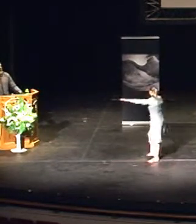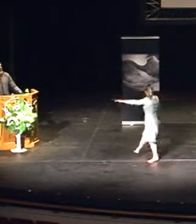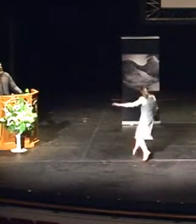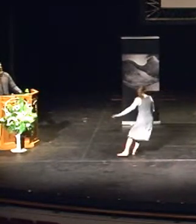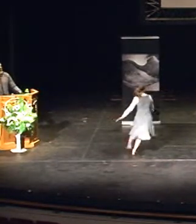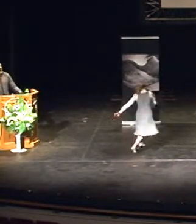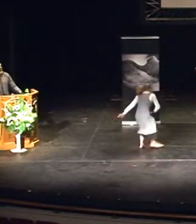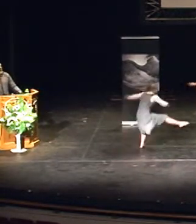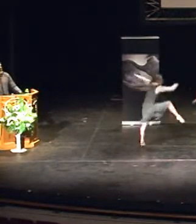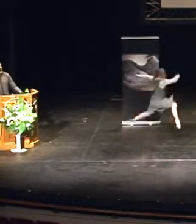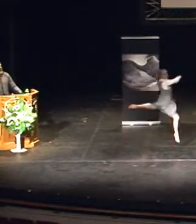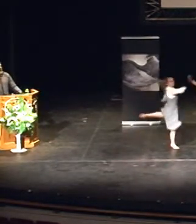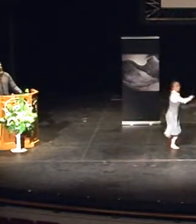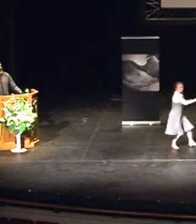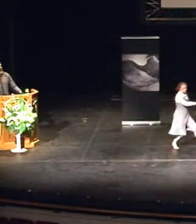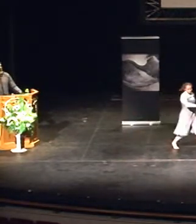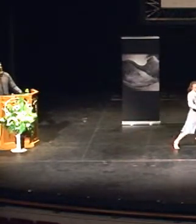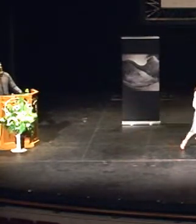I read a few, but